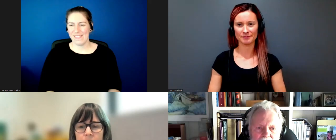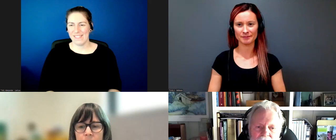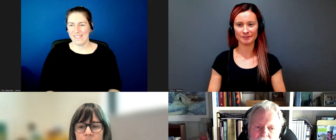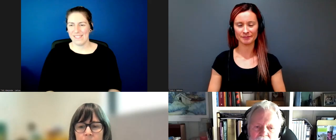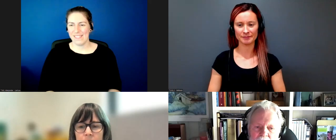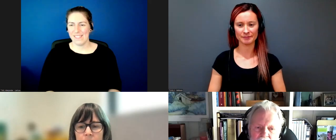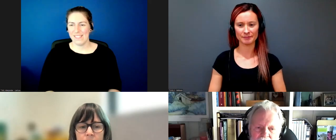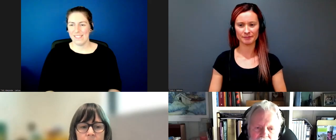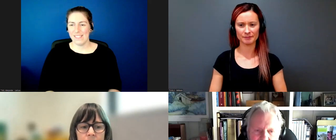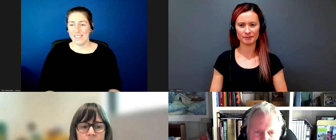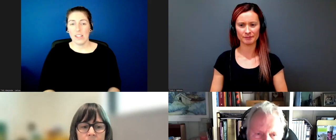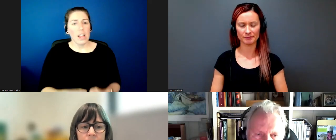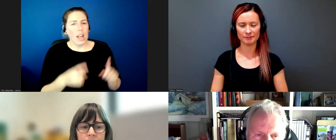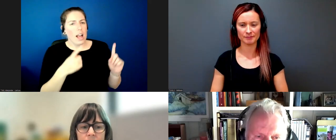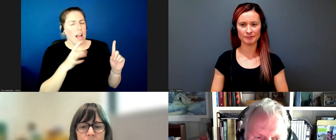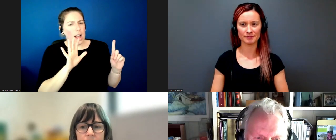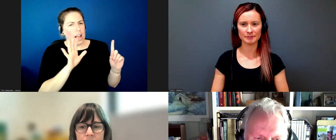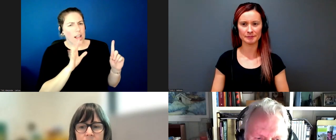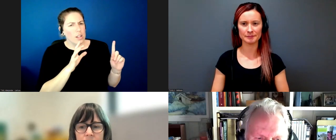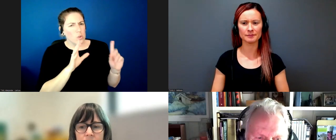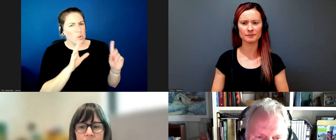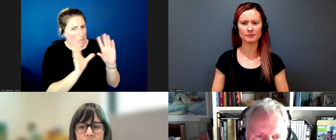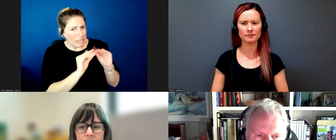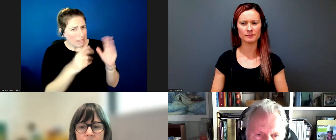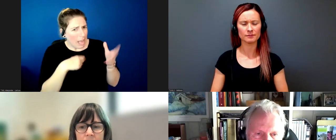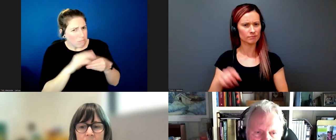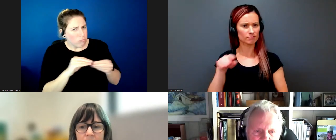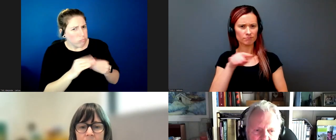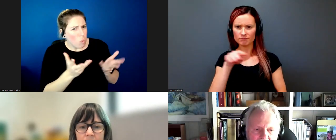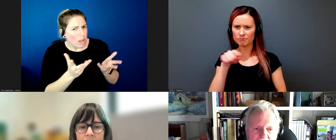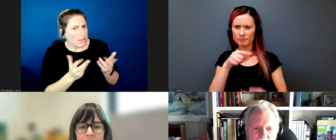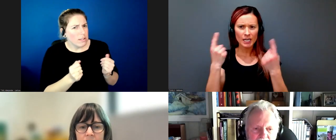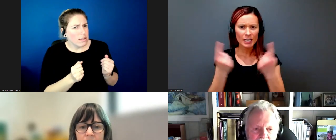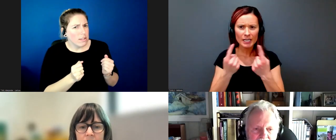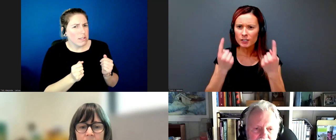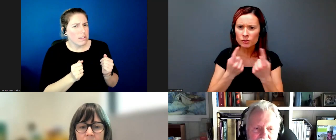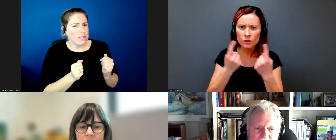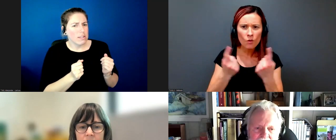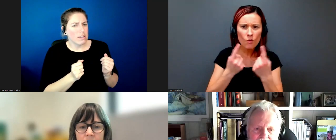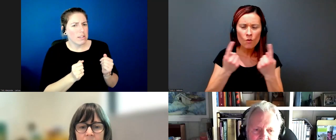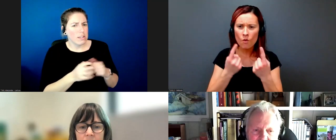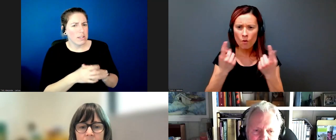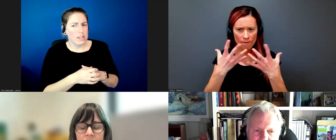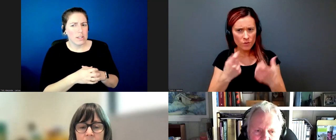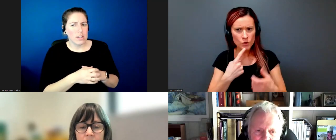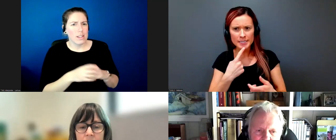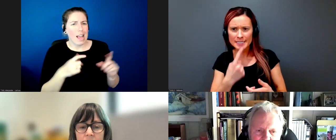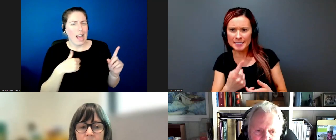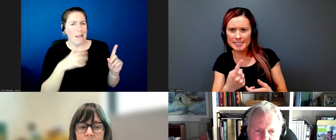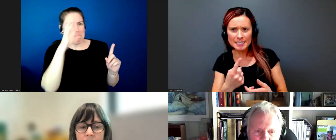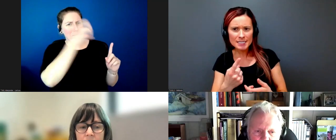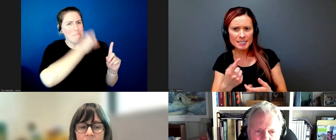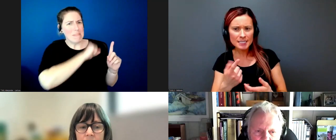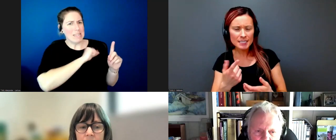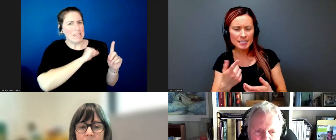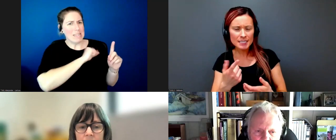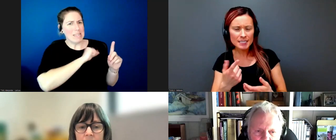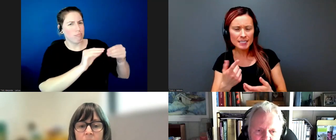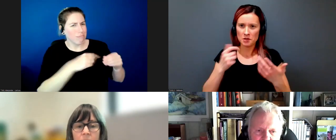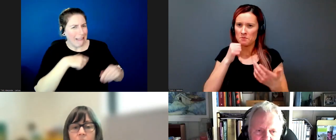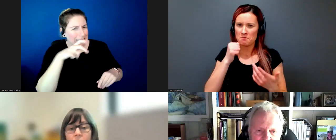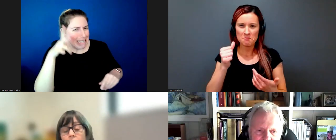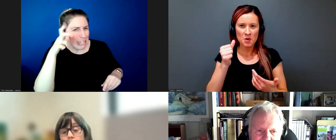Was there something you wanted me to speak to, Brenda, this time? I didn't hear any